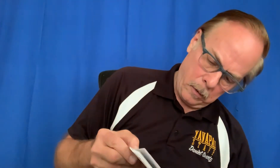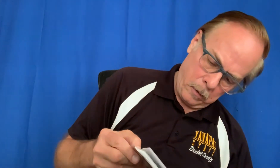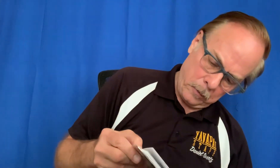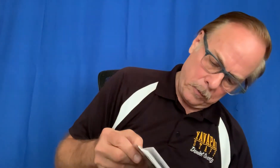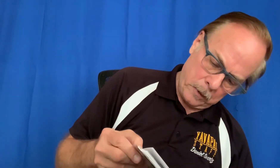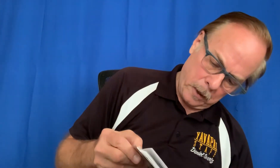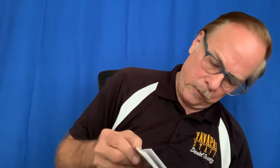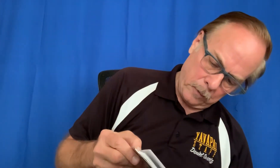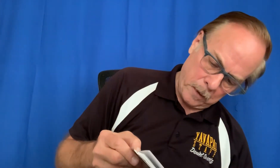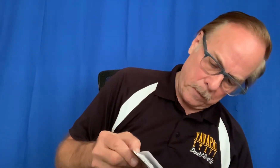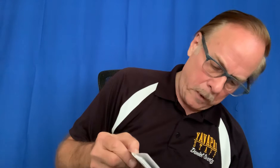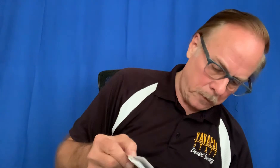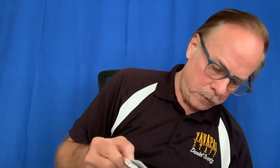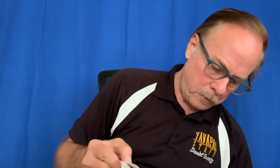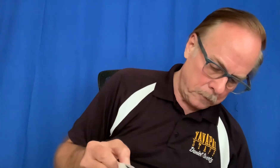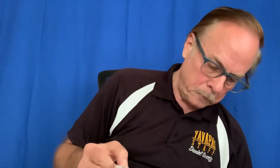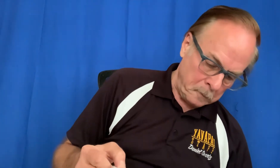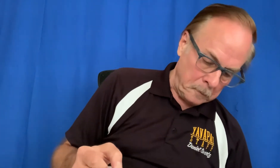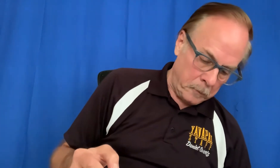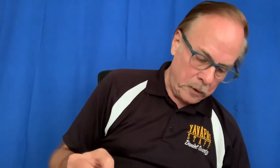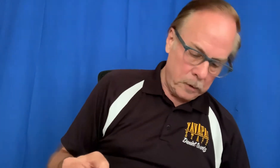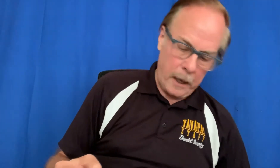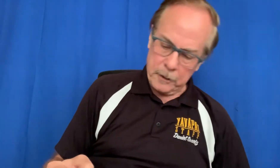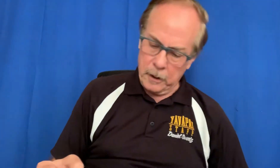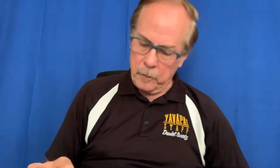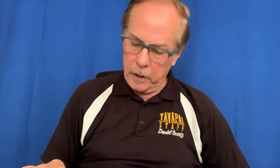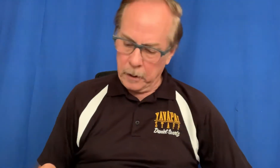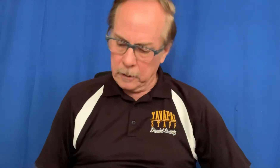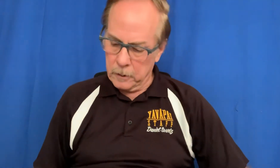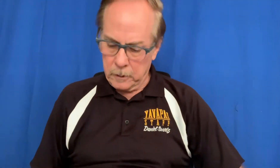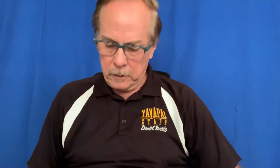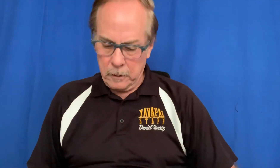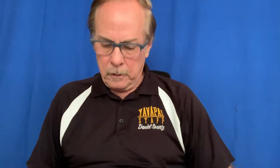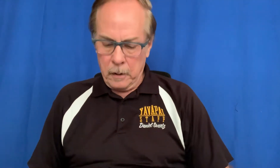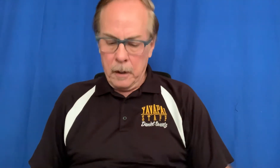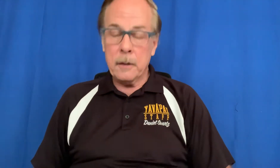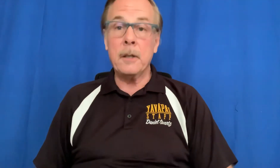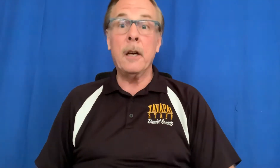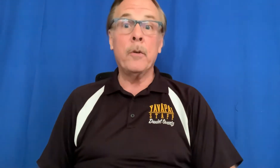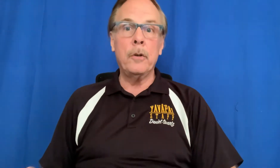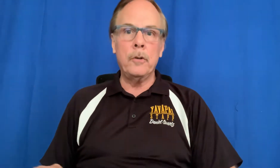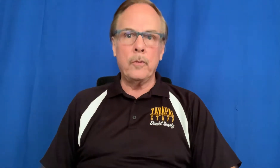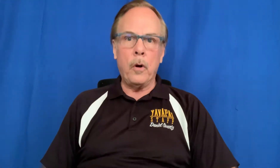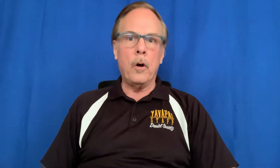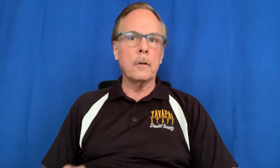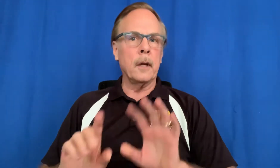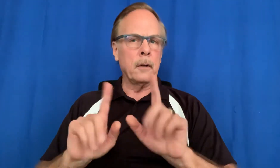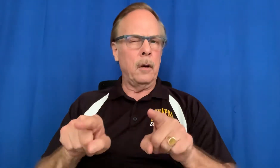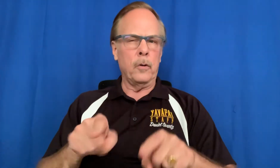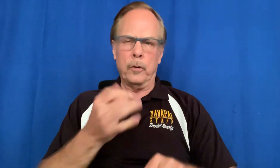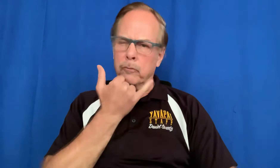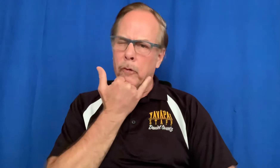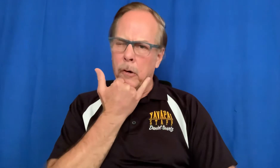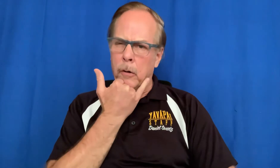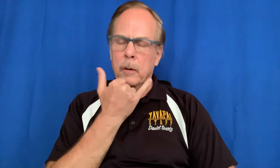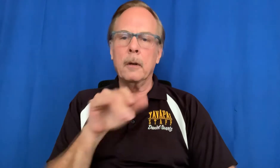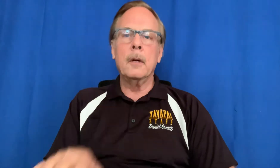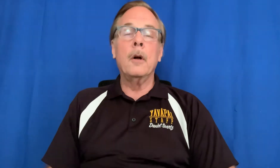Hard to tell from this picture, but she's actually making this. See how when you do wrong, like, oh, you're wrong,